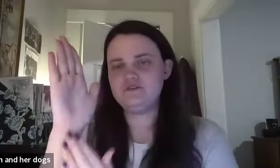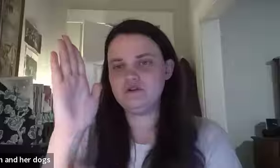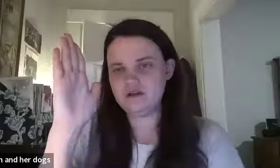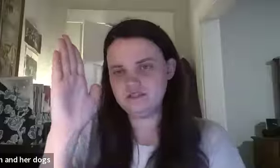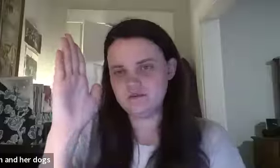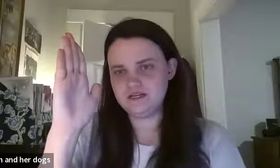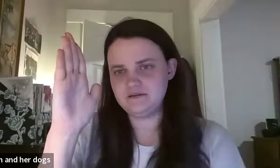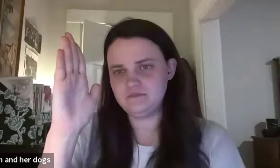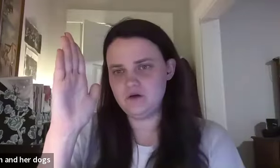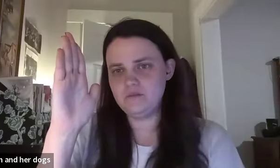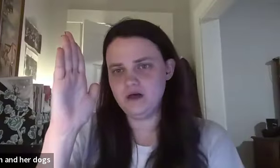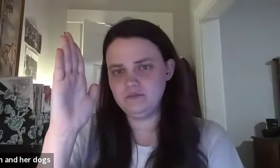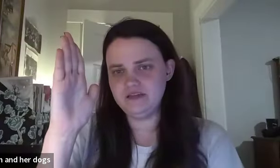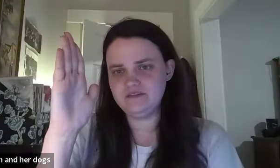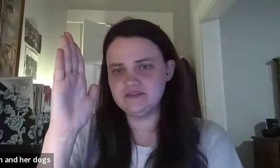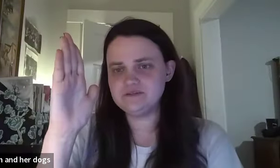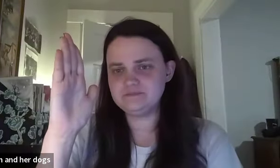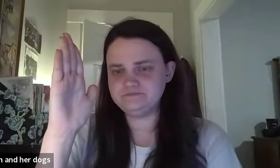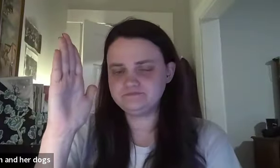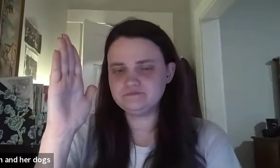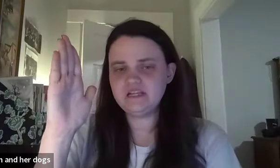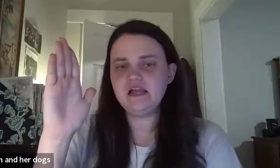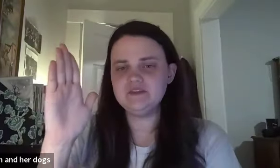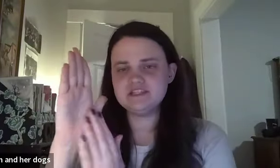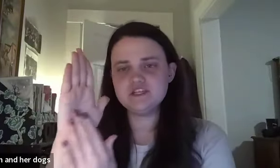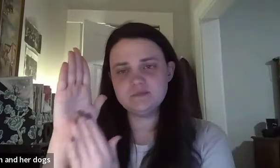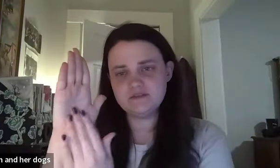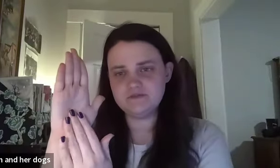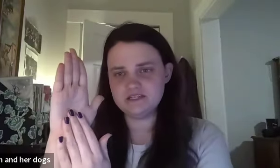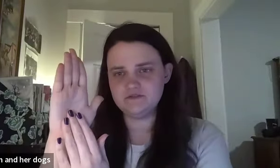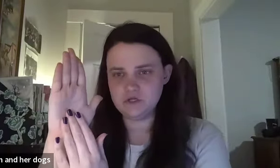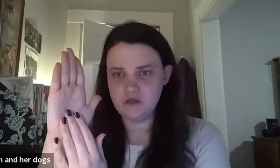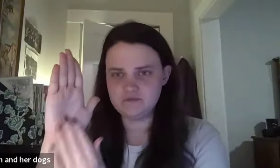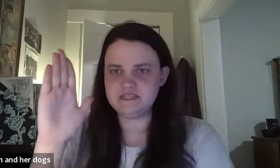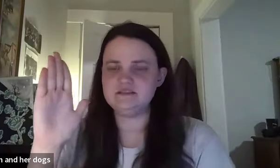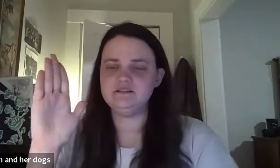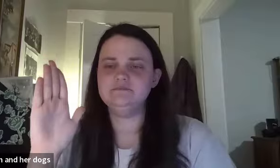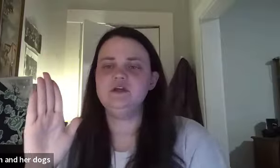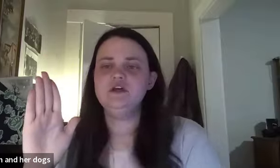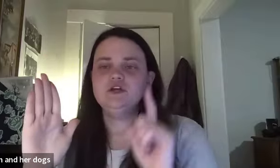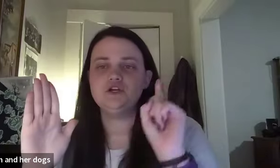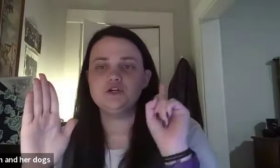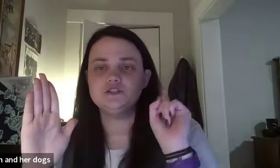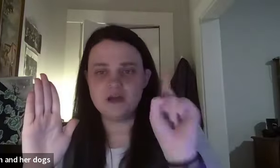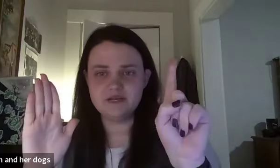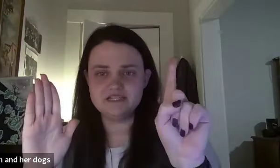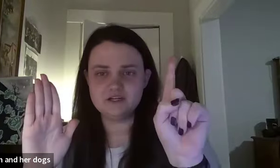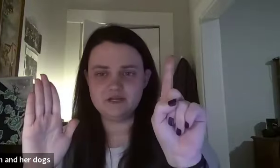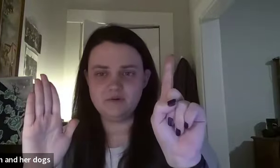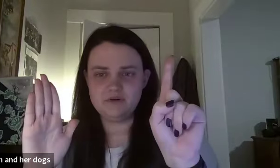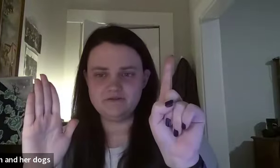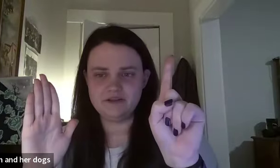your non-dominant palm up like this. And this is gonna be the face of your clock, basically. Your dominant is gonna be a pointer